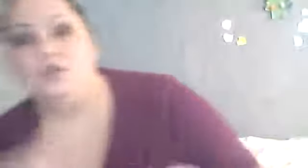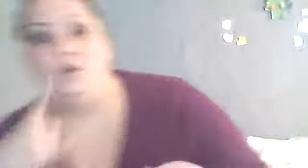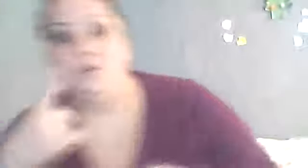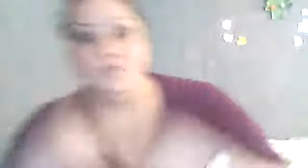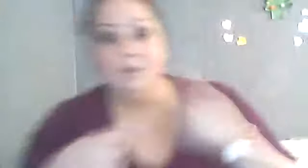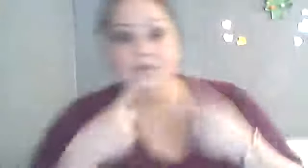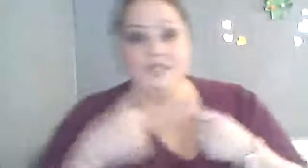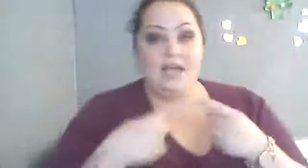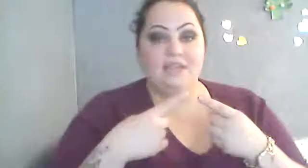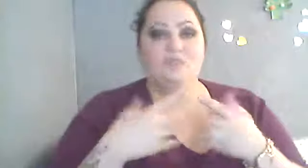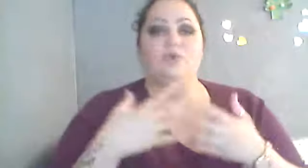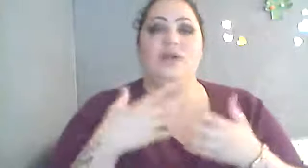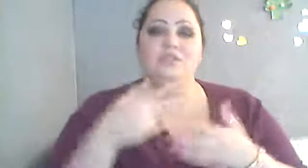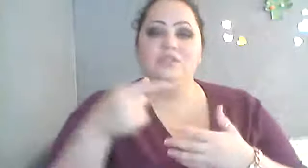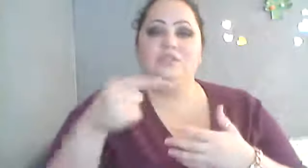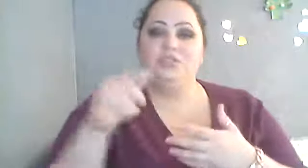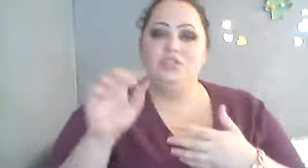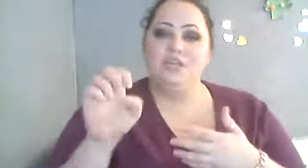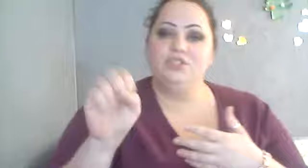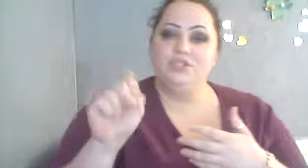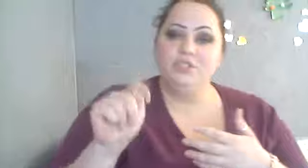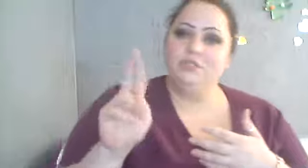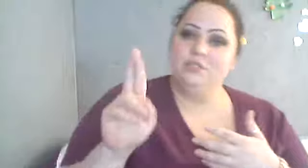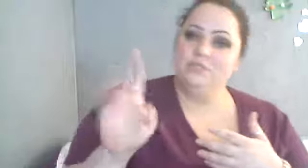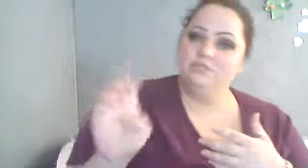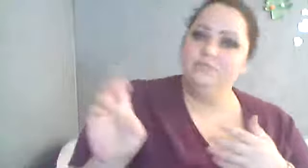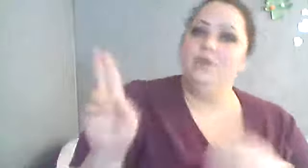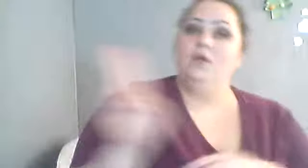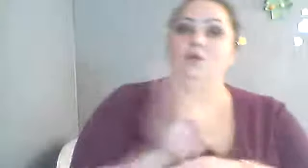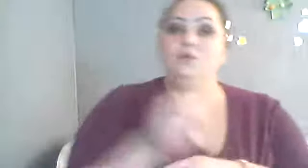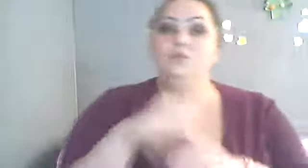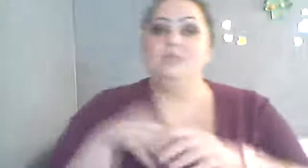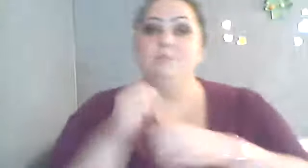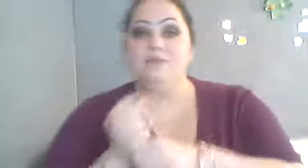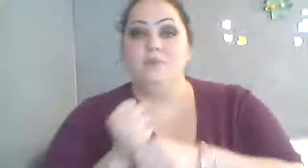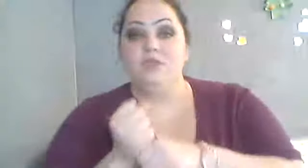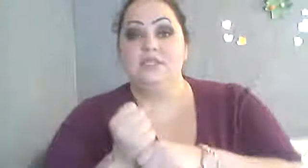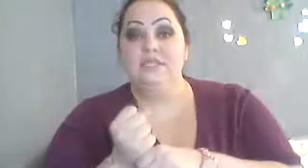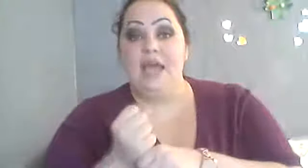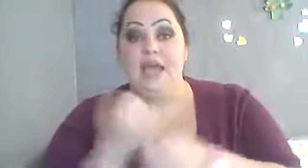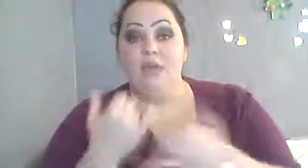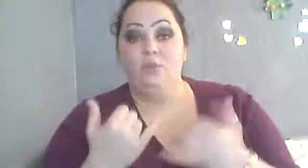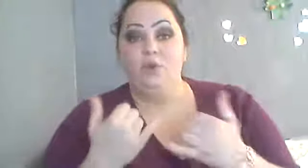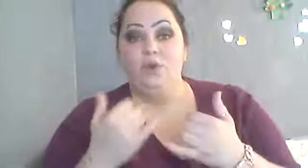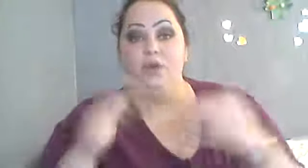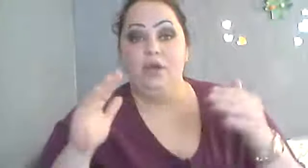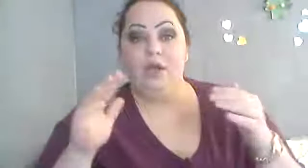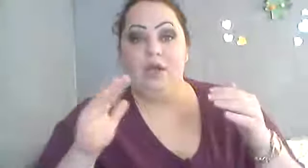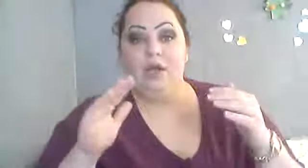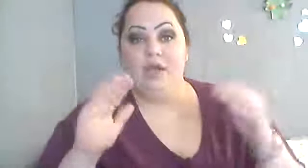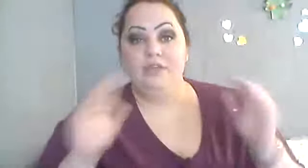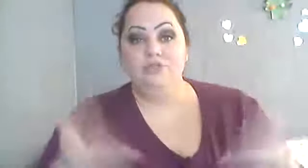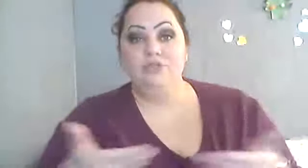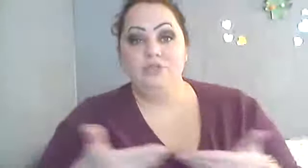So some of the signs, or actually gestures, used in baseball today were